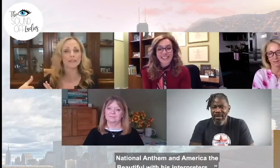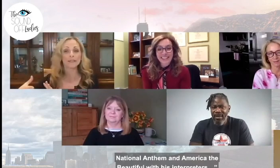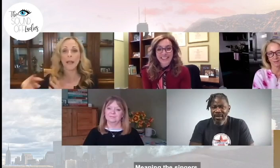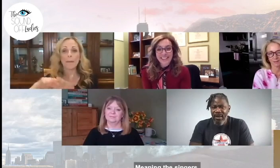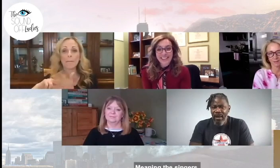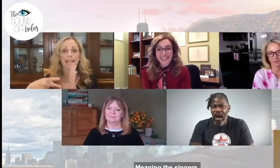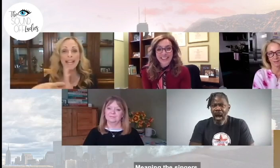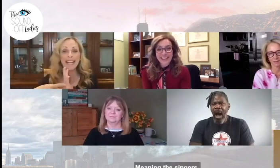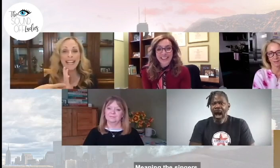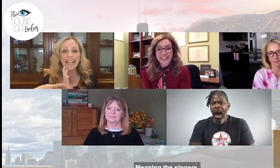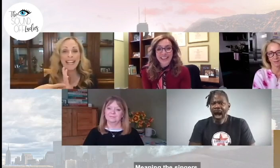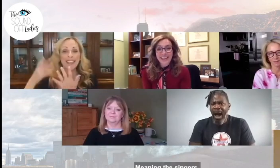with his interpreter,